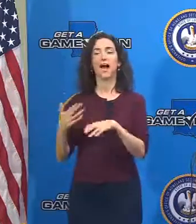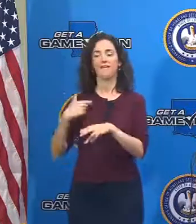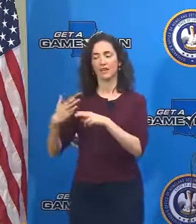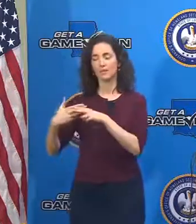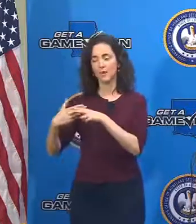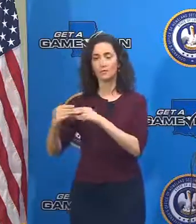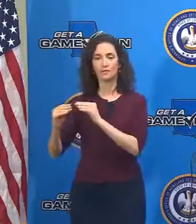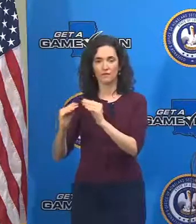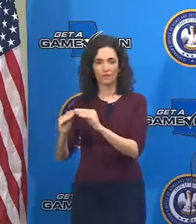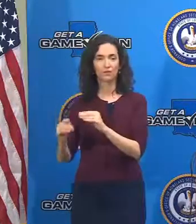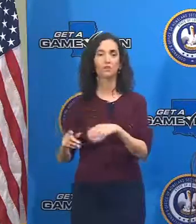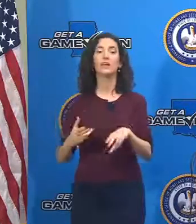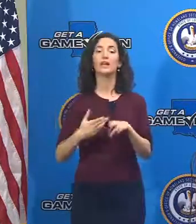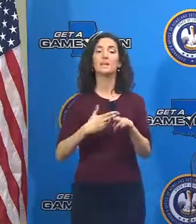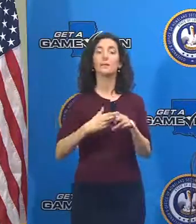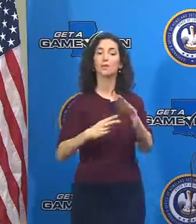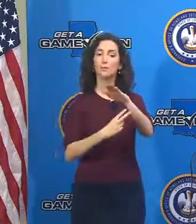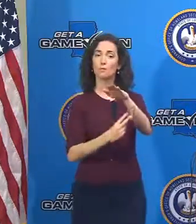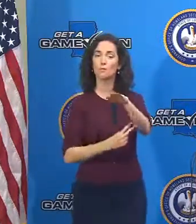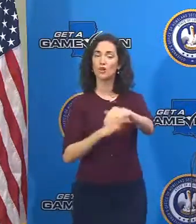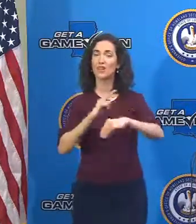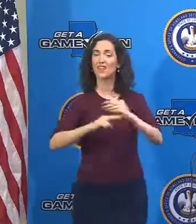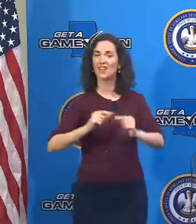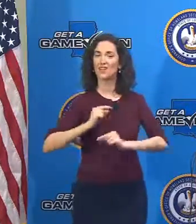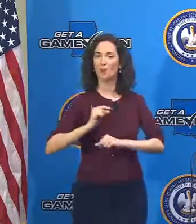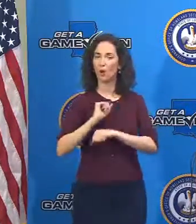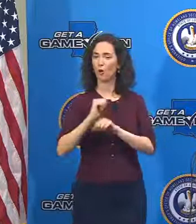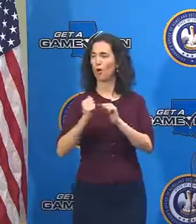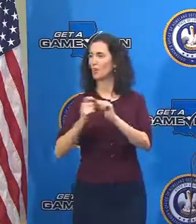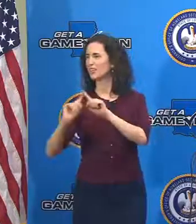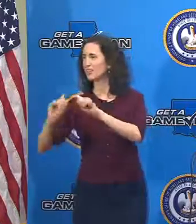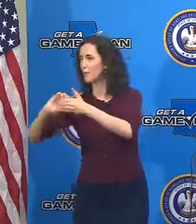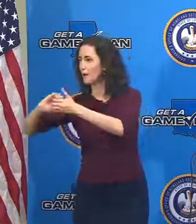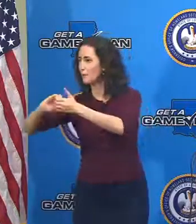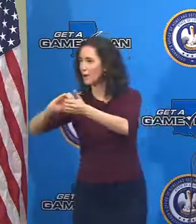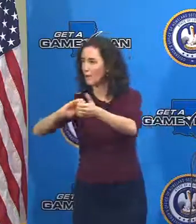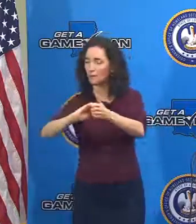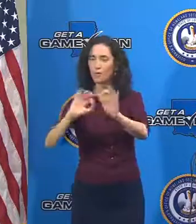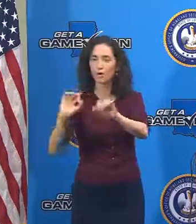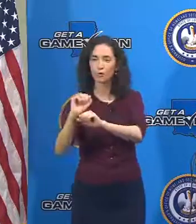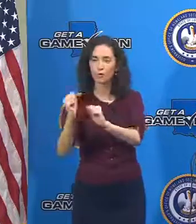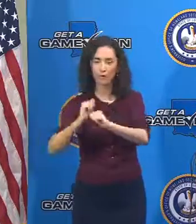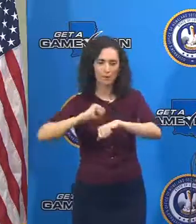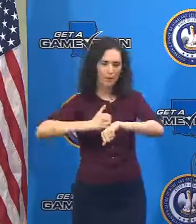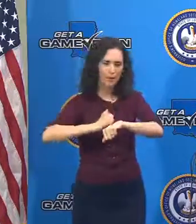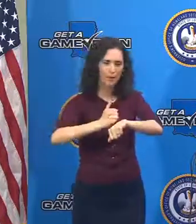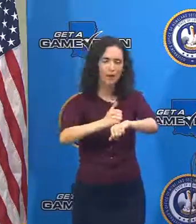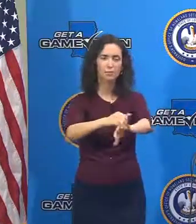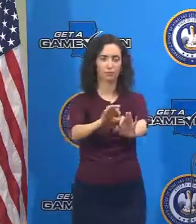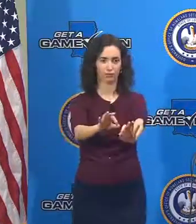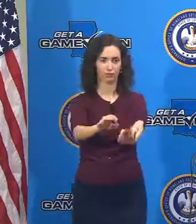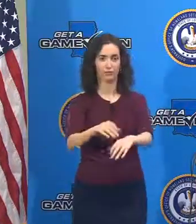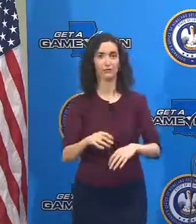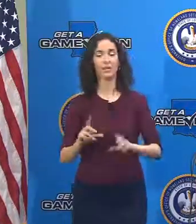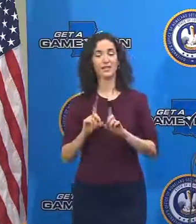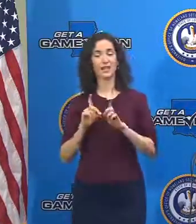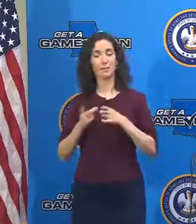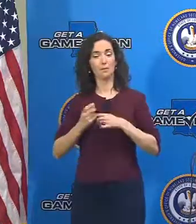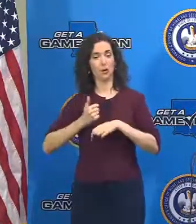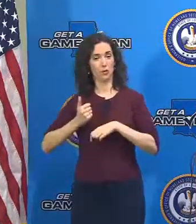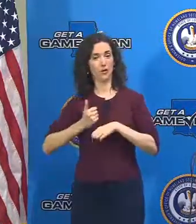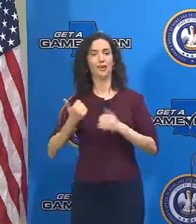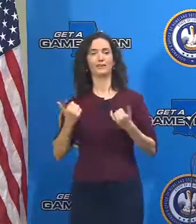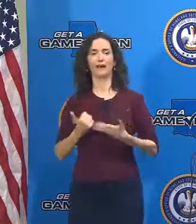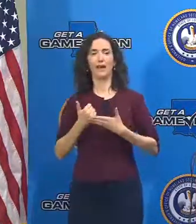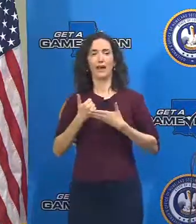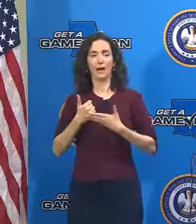temporary bridge that the National Guard worked with a number of partners to install. The department is accelerating the construction